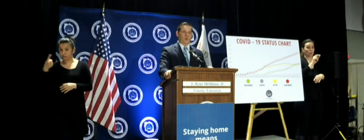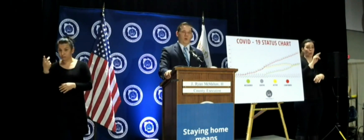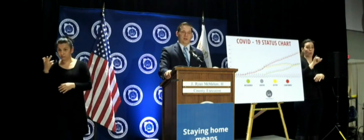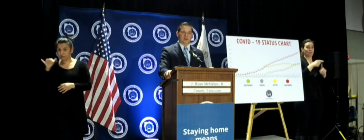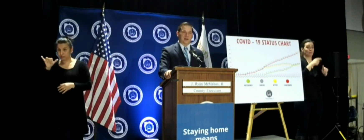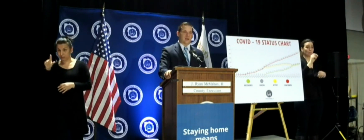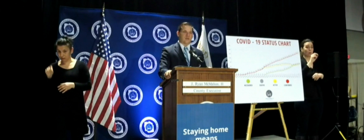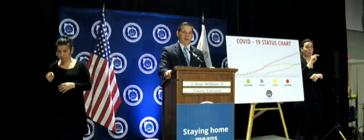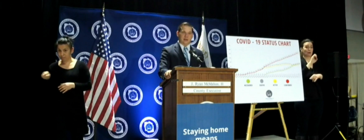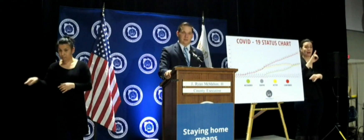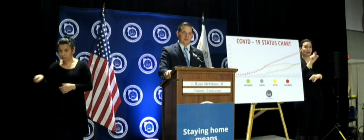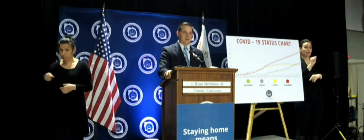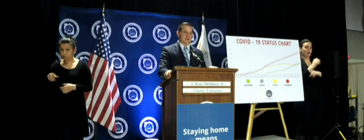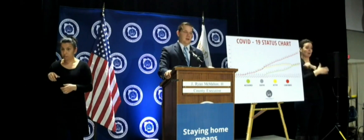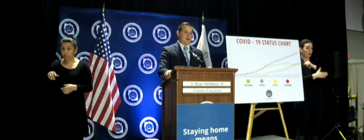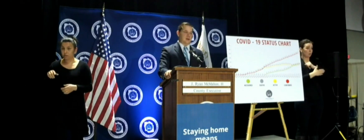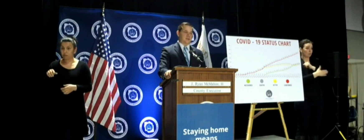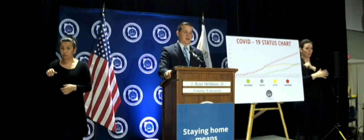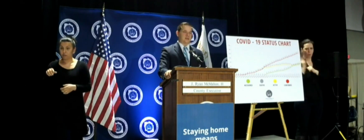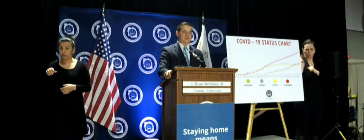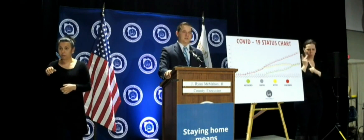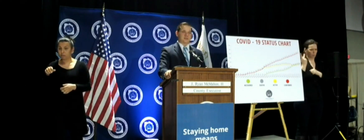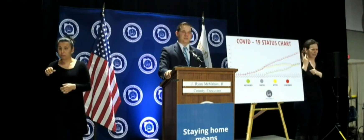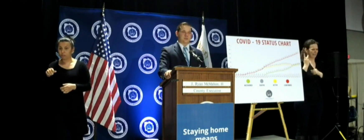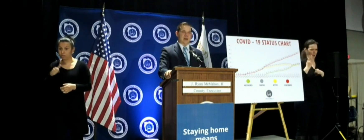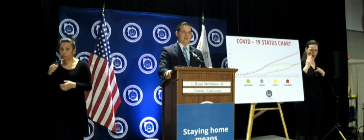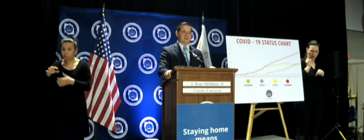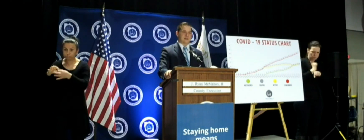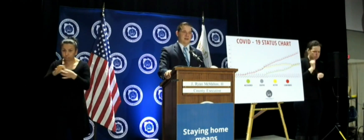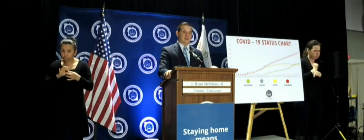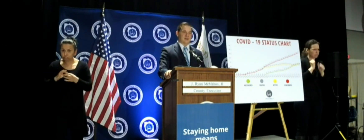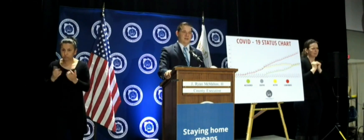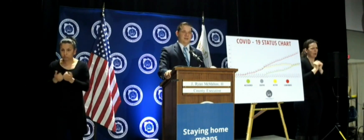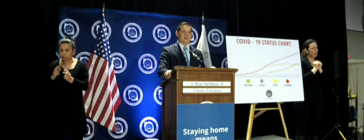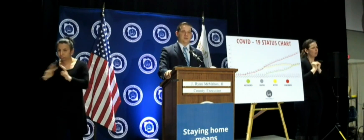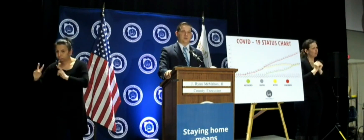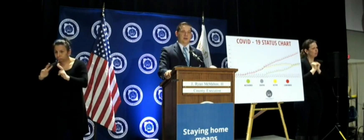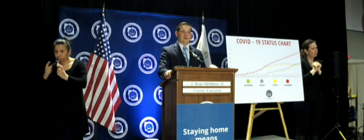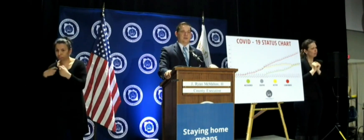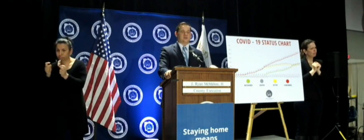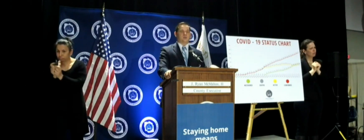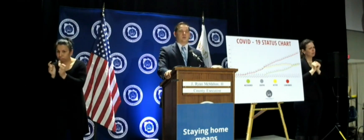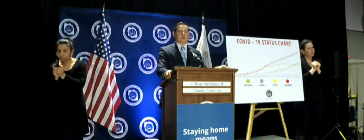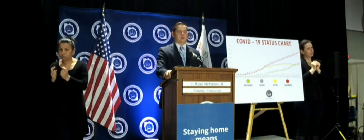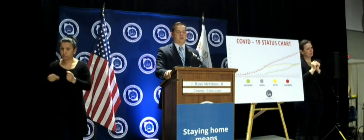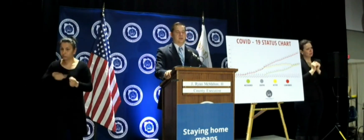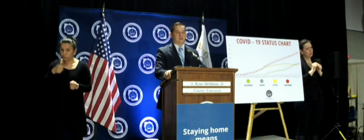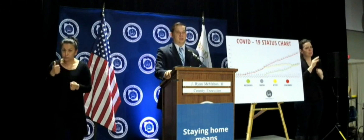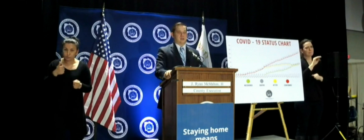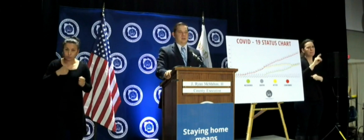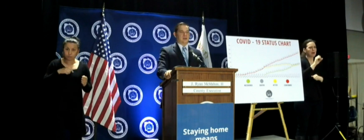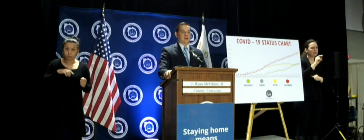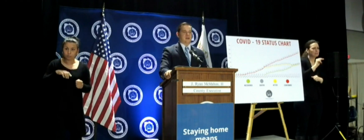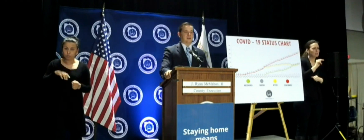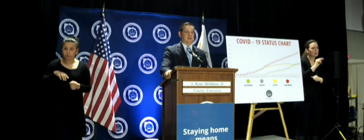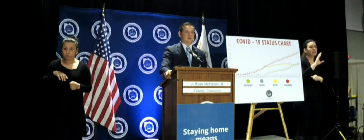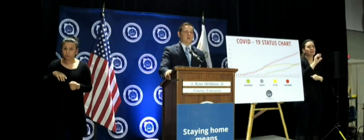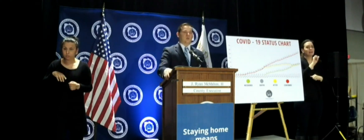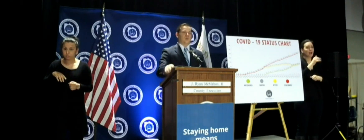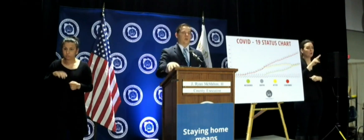where we're working together every day, talking to the leaders in Madison County and Cayuga County and Oswego County.